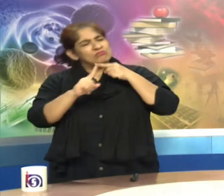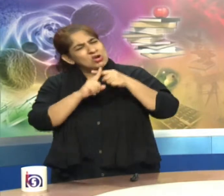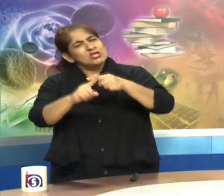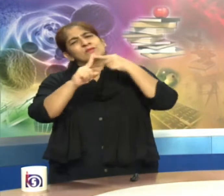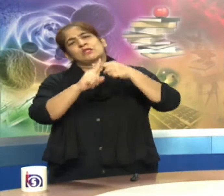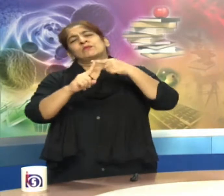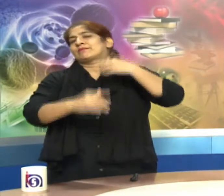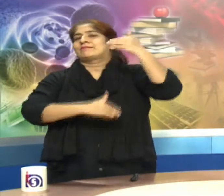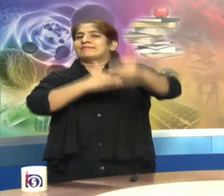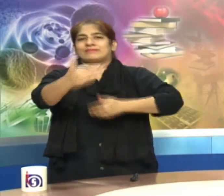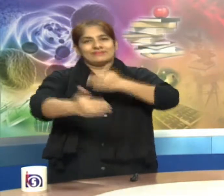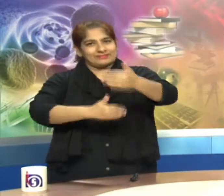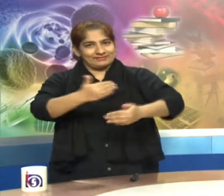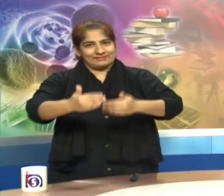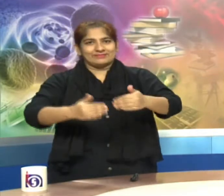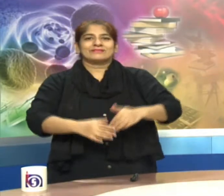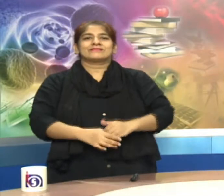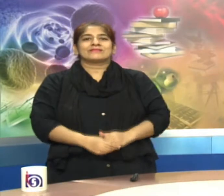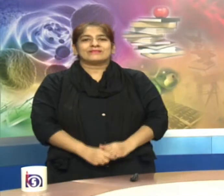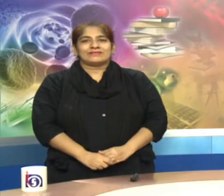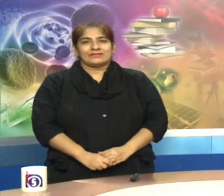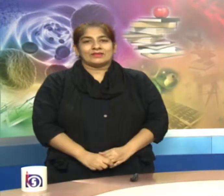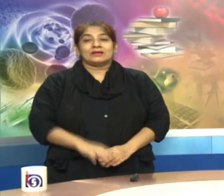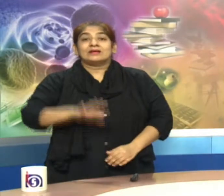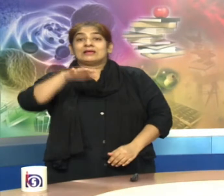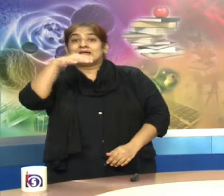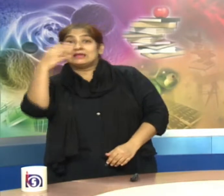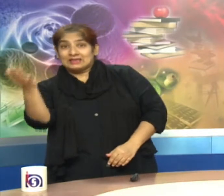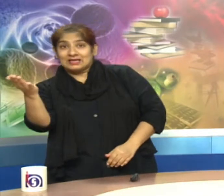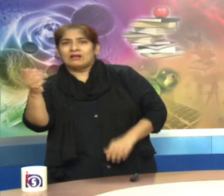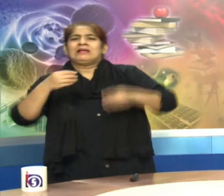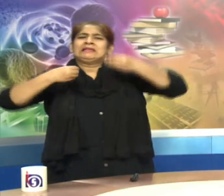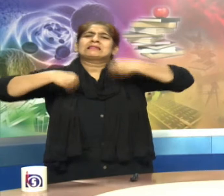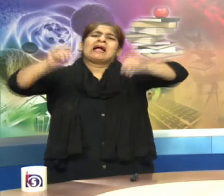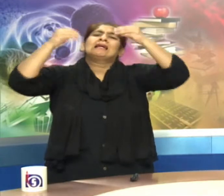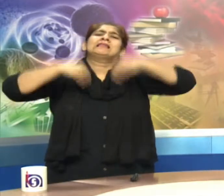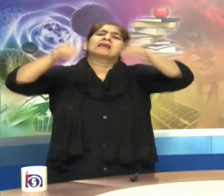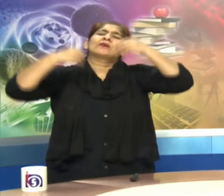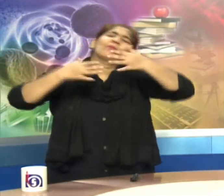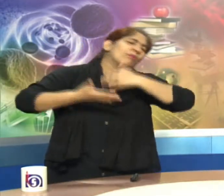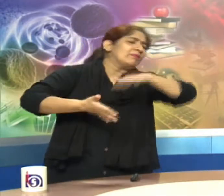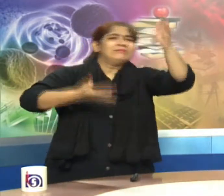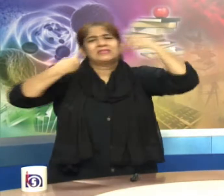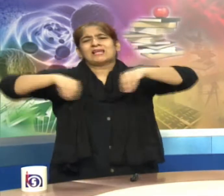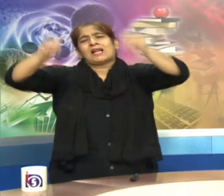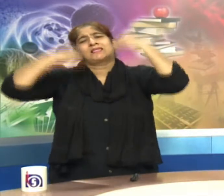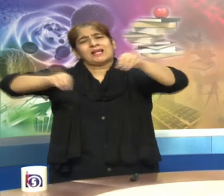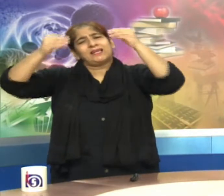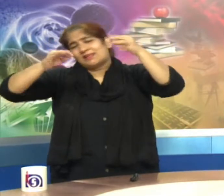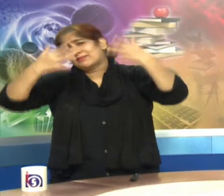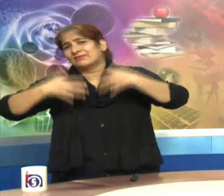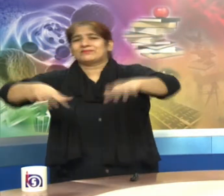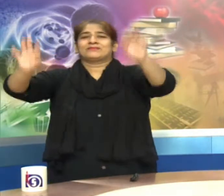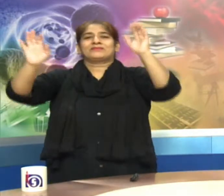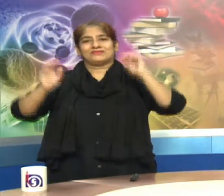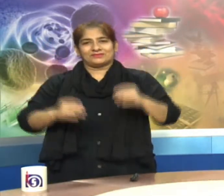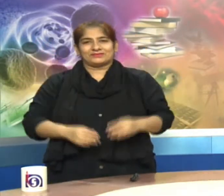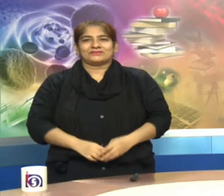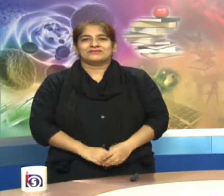goals? So advertising is for the creation of positive image and